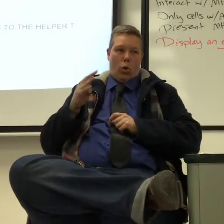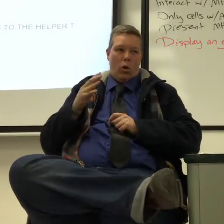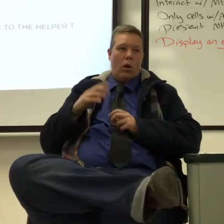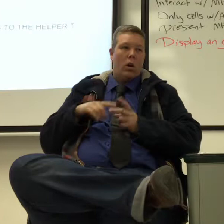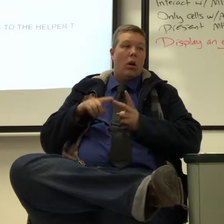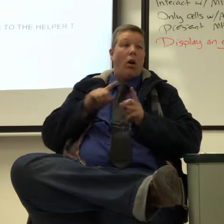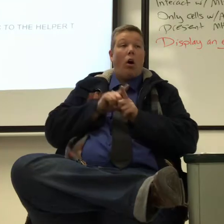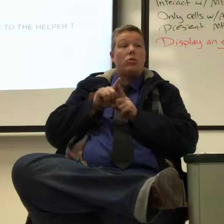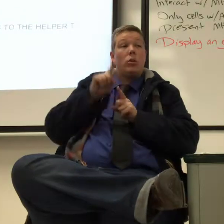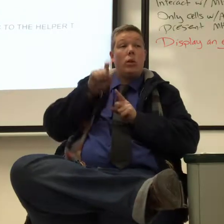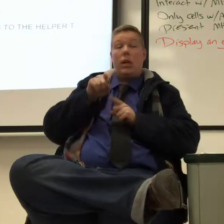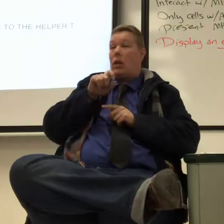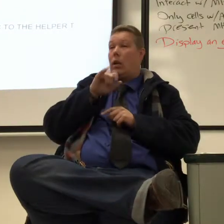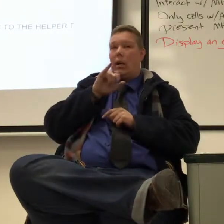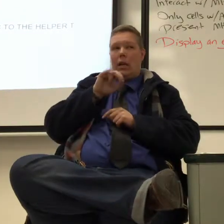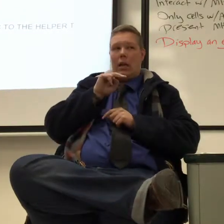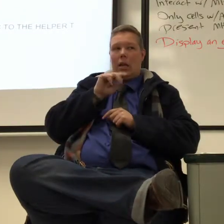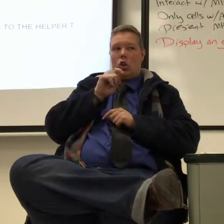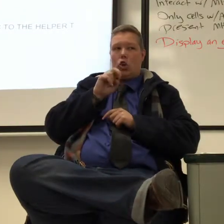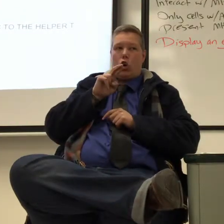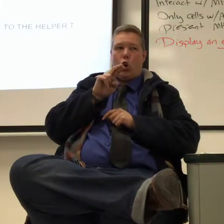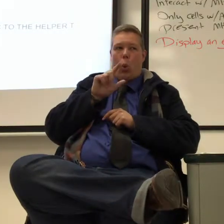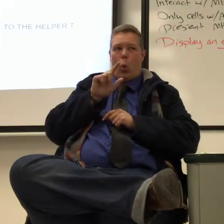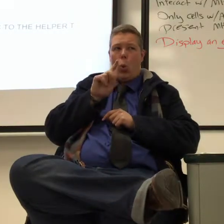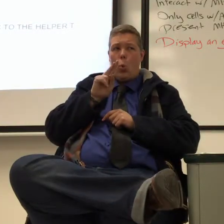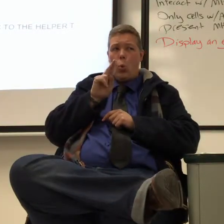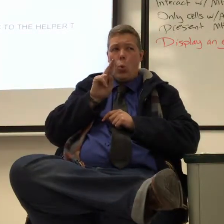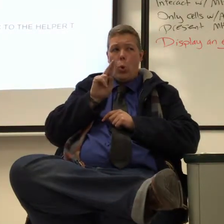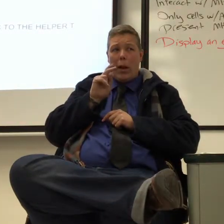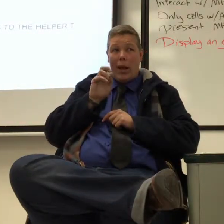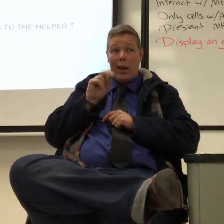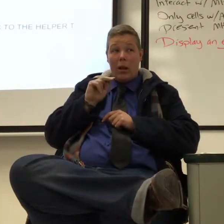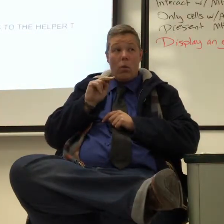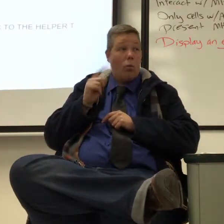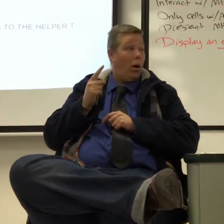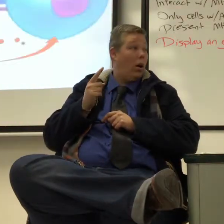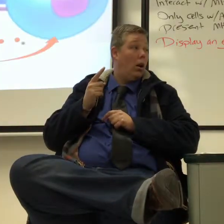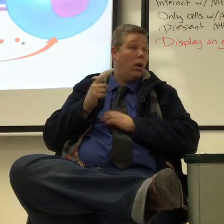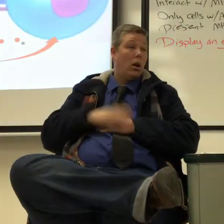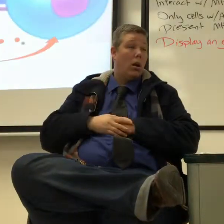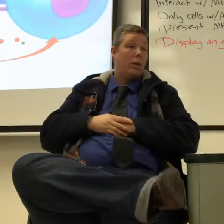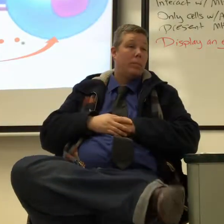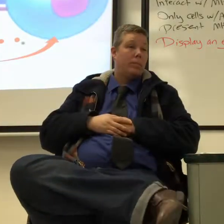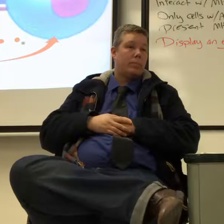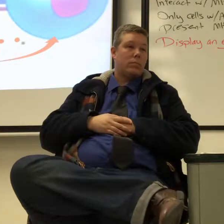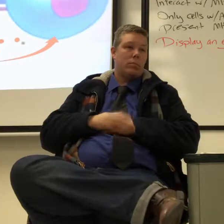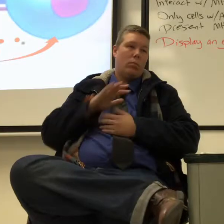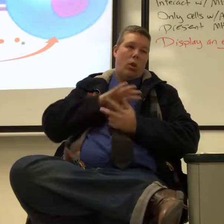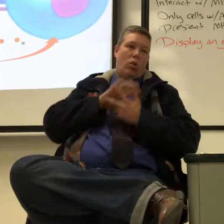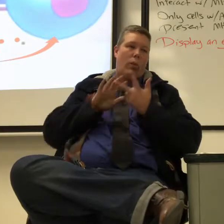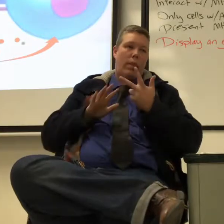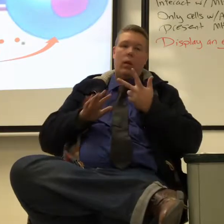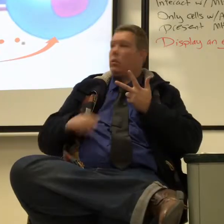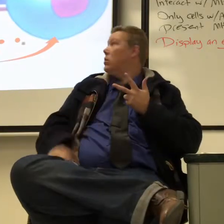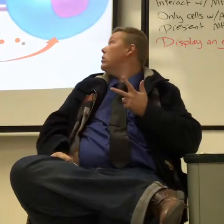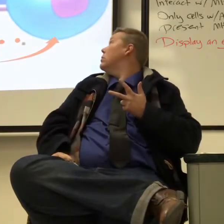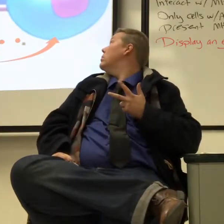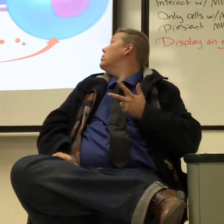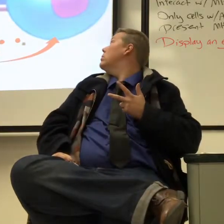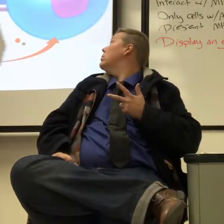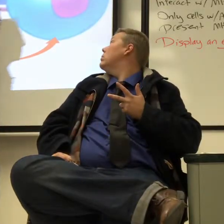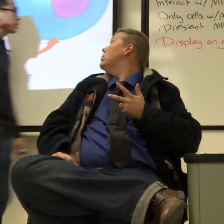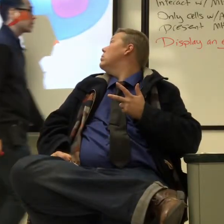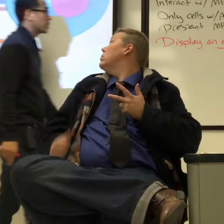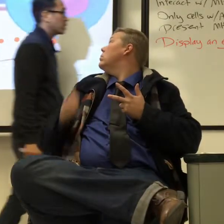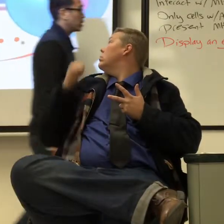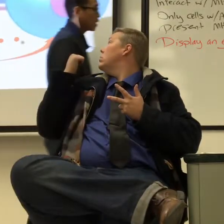need interleukin 1. So that's a lot of things to keep track of. Well, it's only 3 things. But well, here's a picture of that